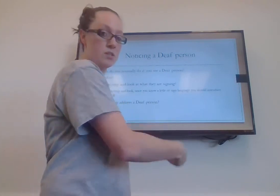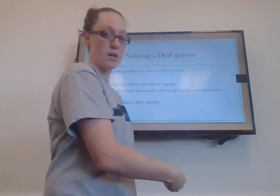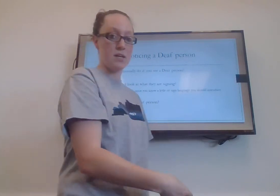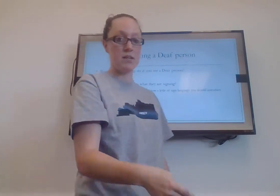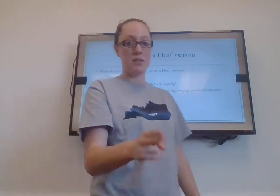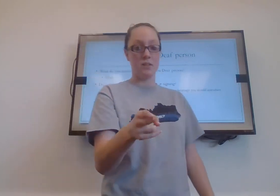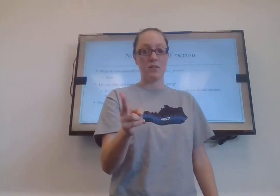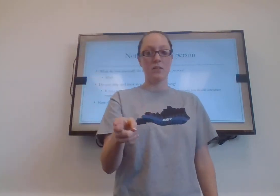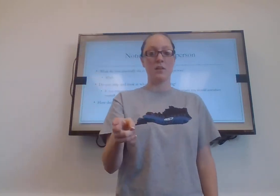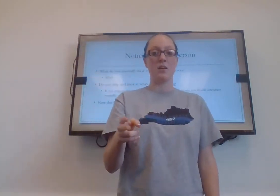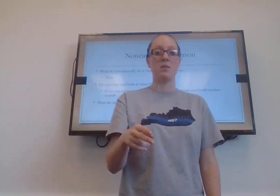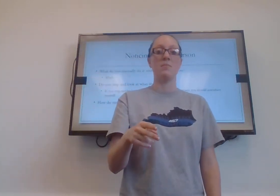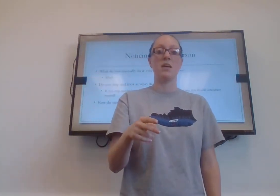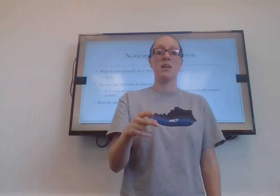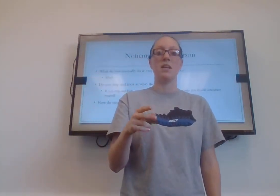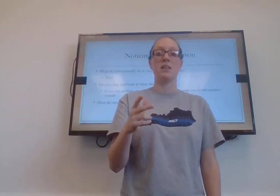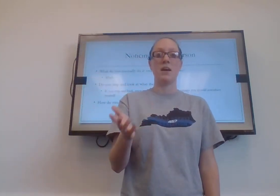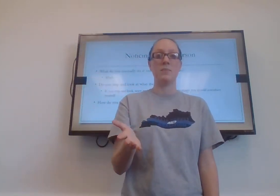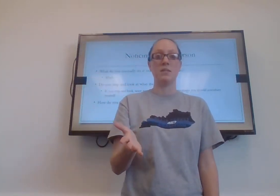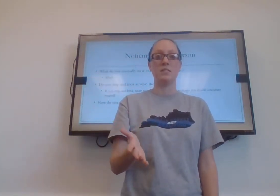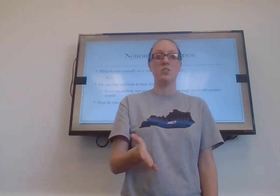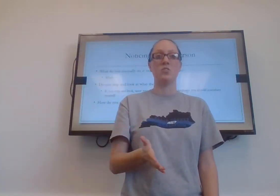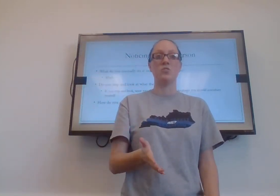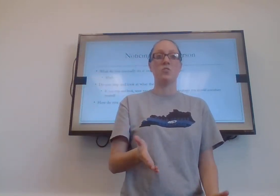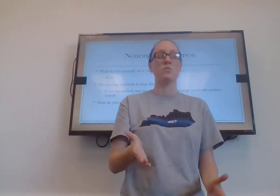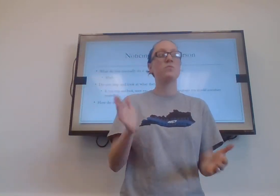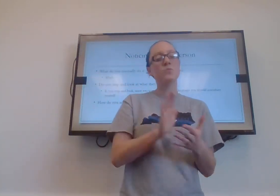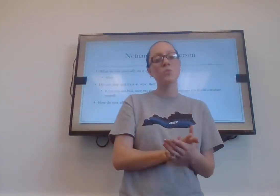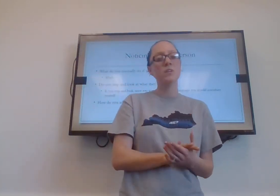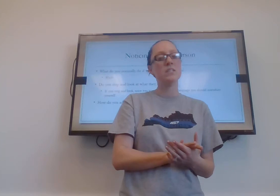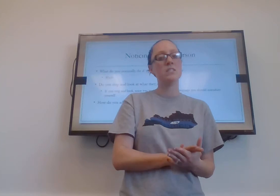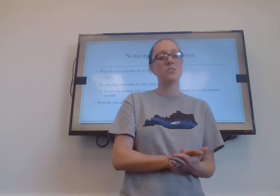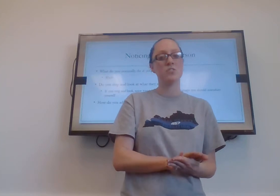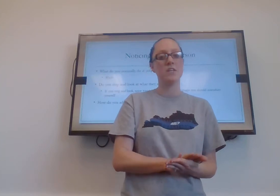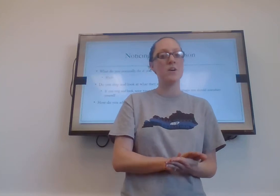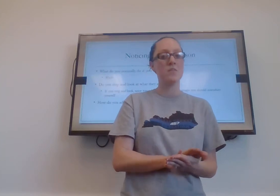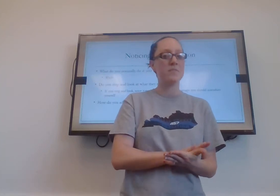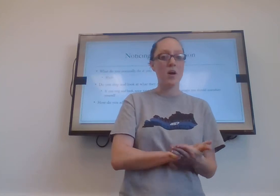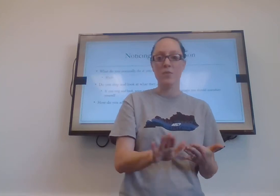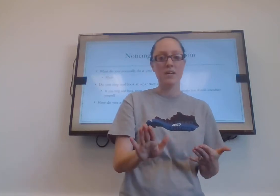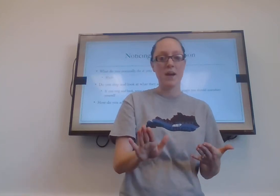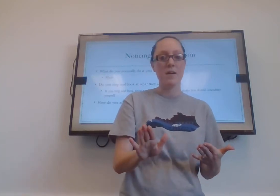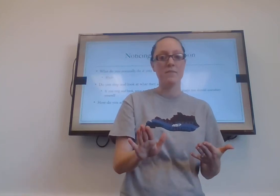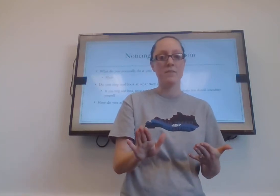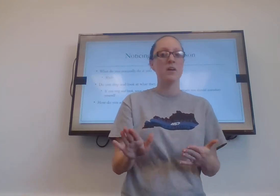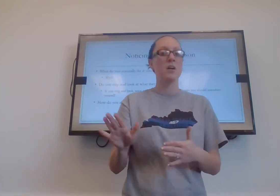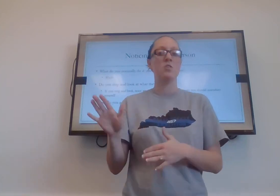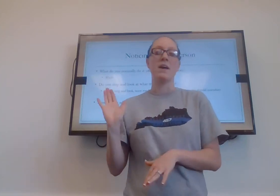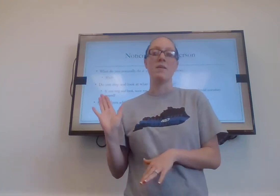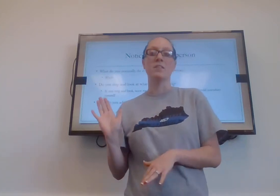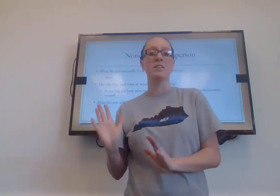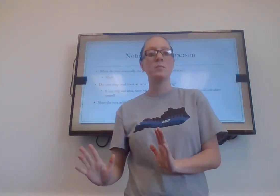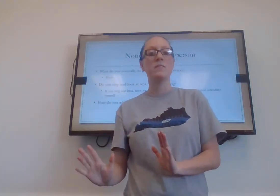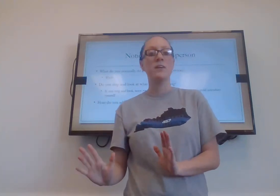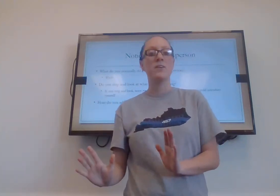Okay? And that means, you don't fully consider yourself all the way deaf. You may have a little bit of